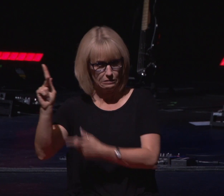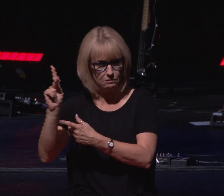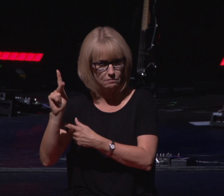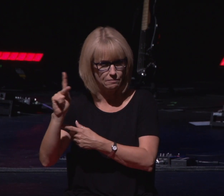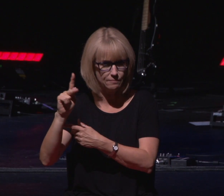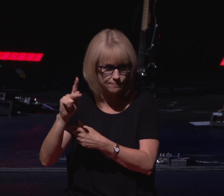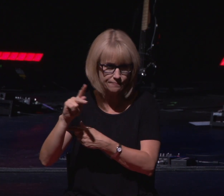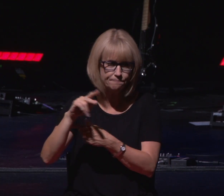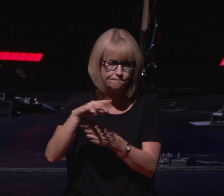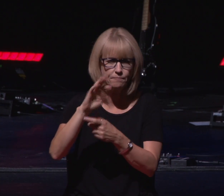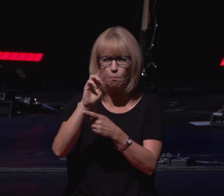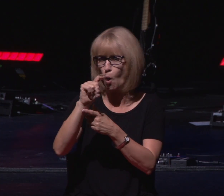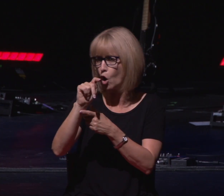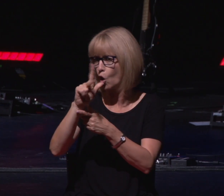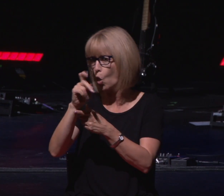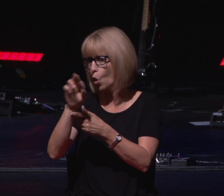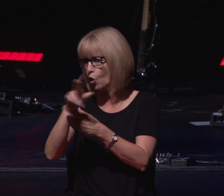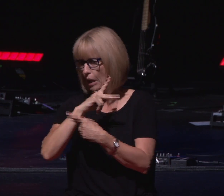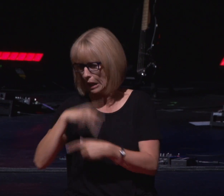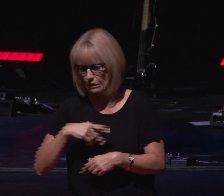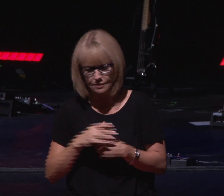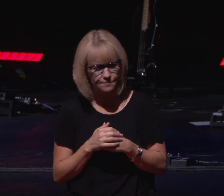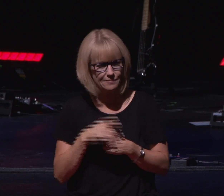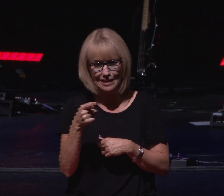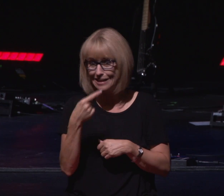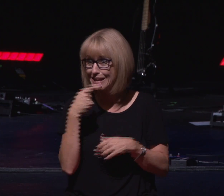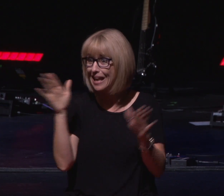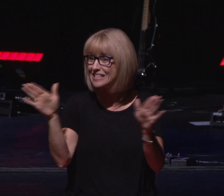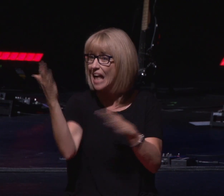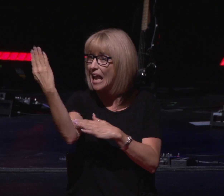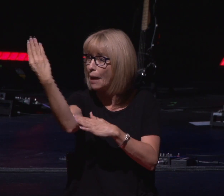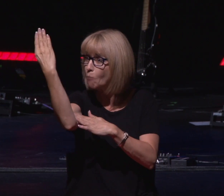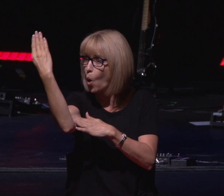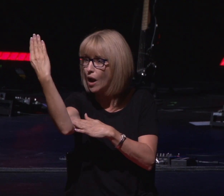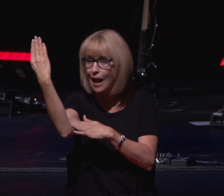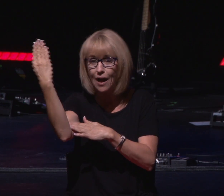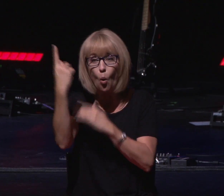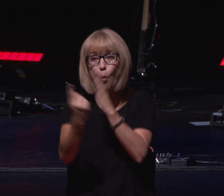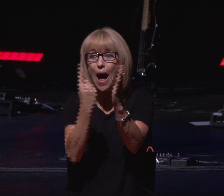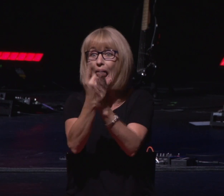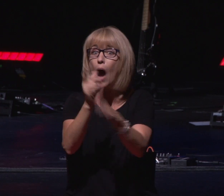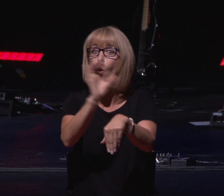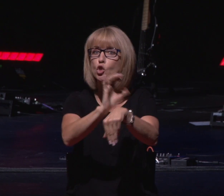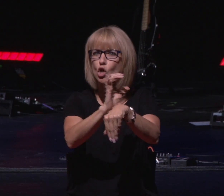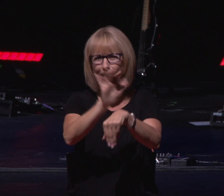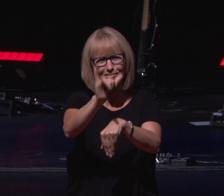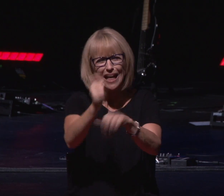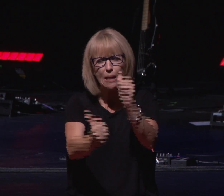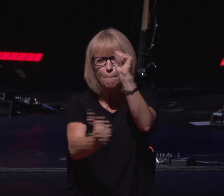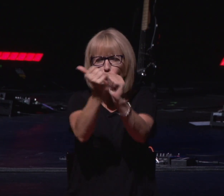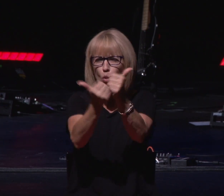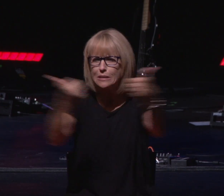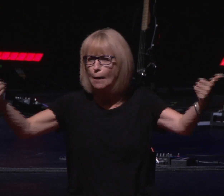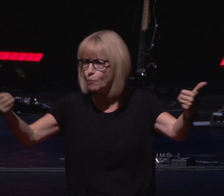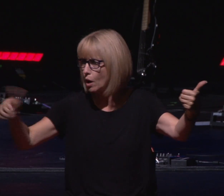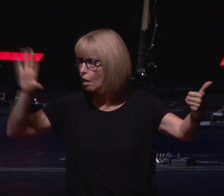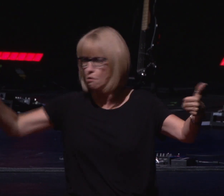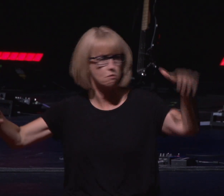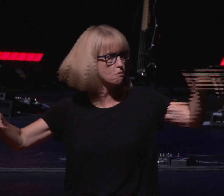today, that Sunday morning hour is the most racially segregated time in our country. And it should not be.